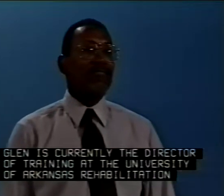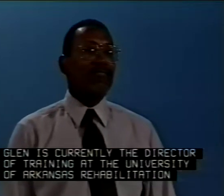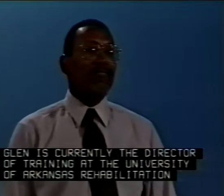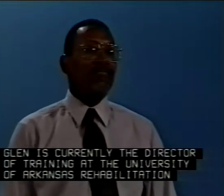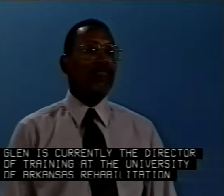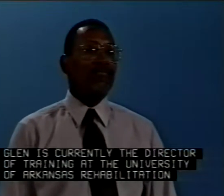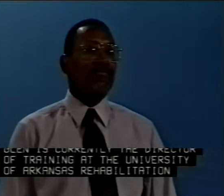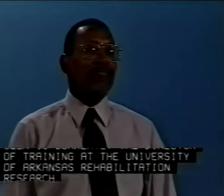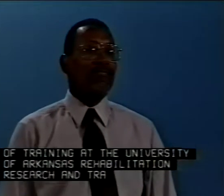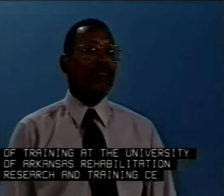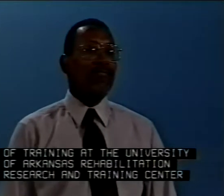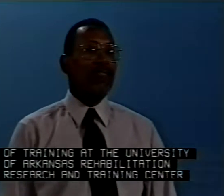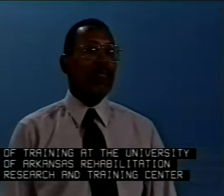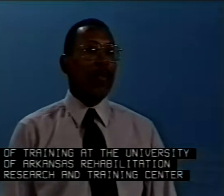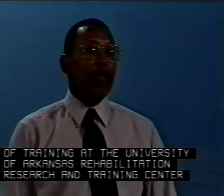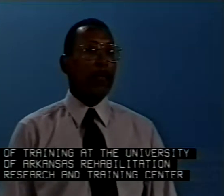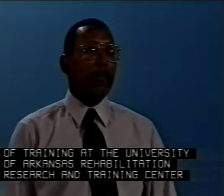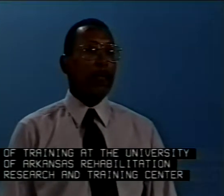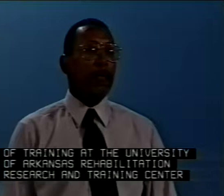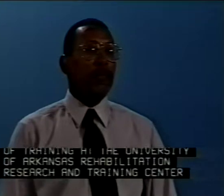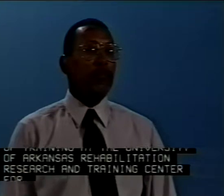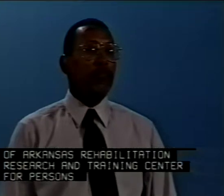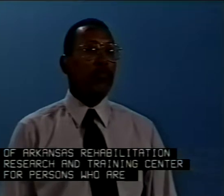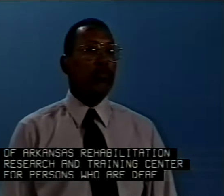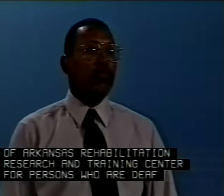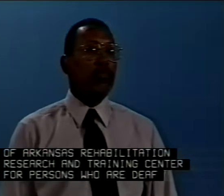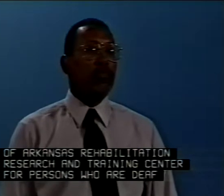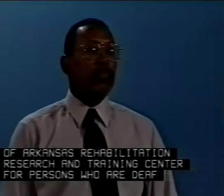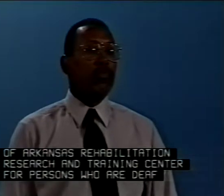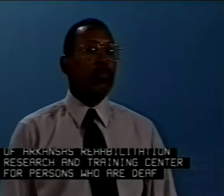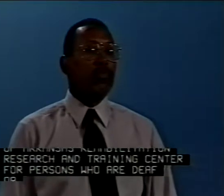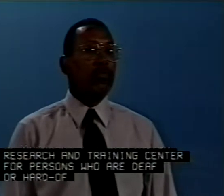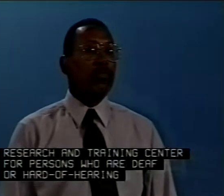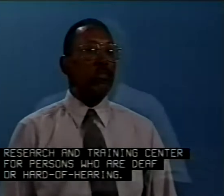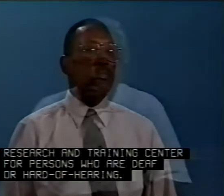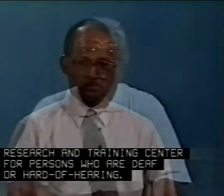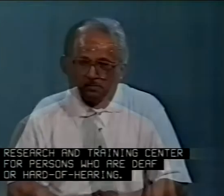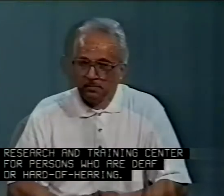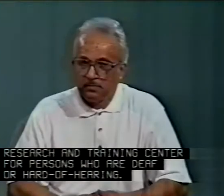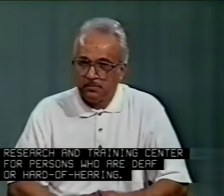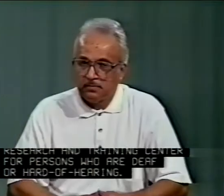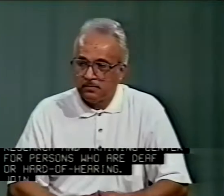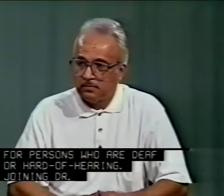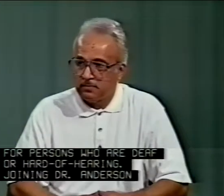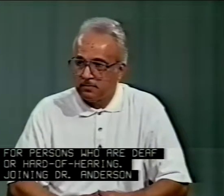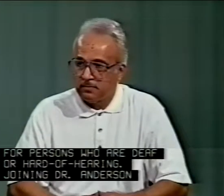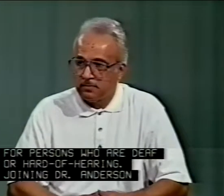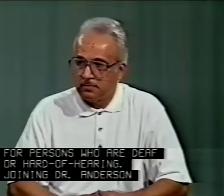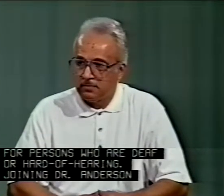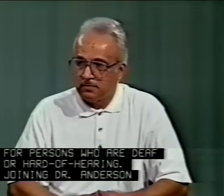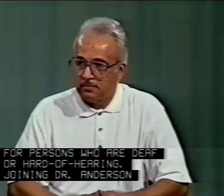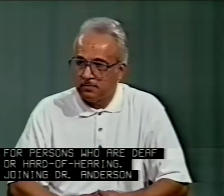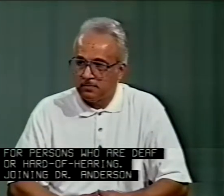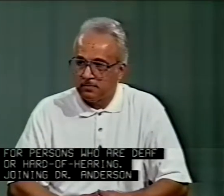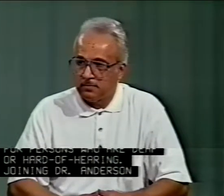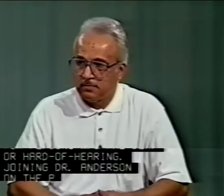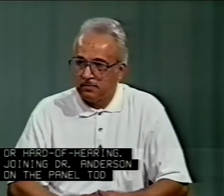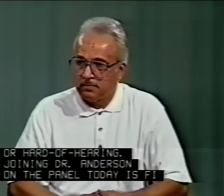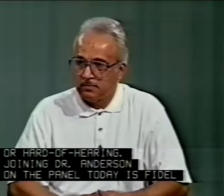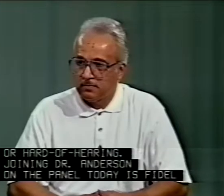Center for persons who are deaf or hard of hearing. Joining Dr. Anderson on the panel today is Fidel Martinez.